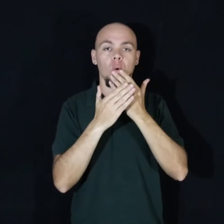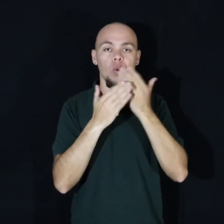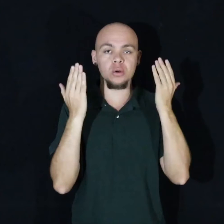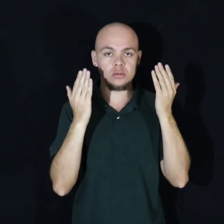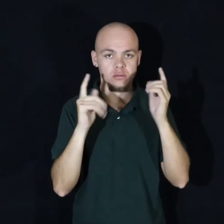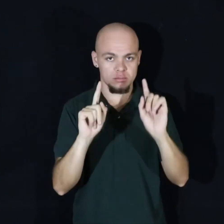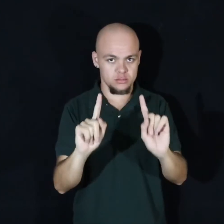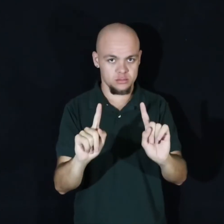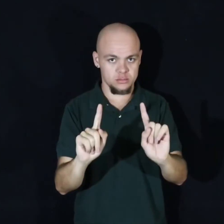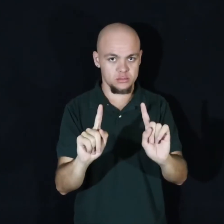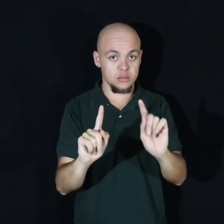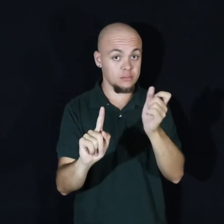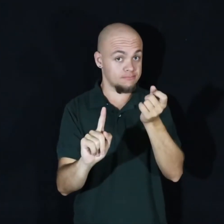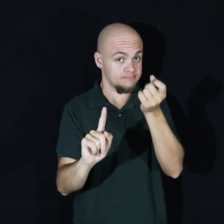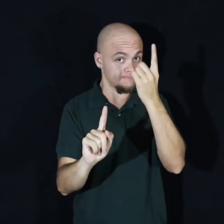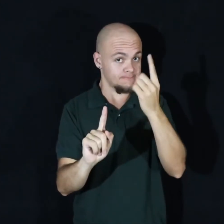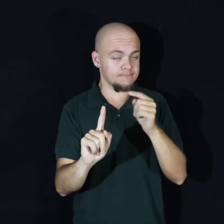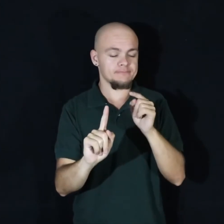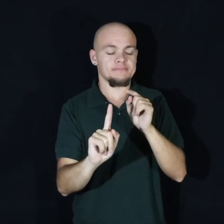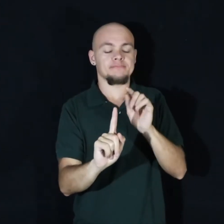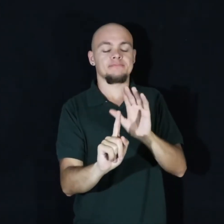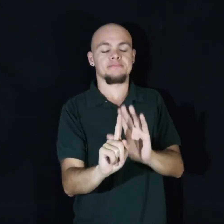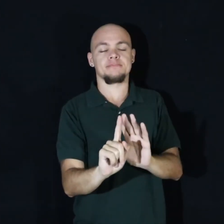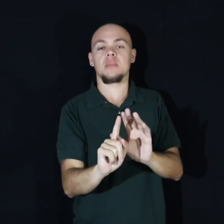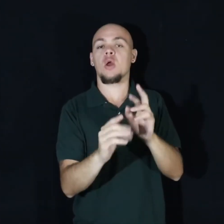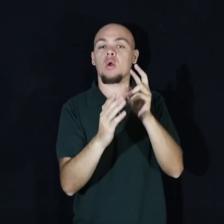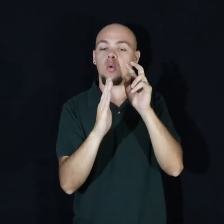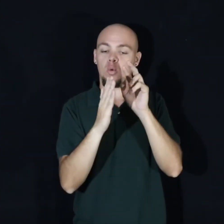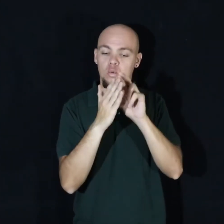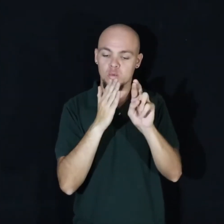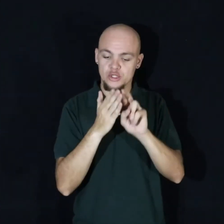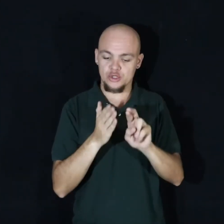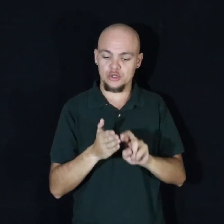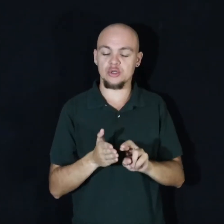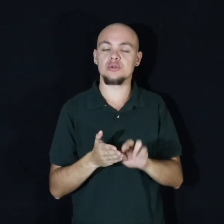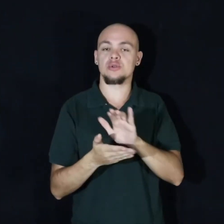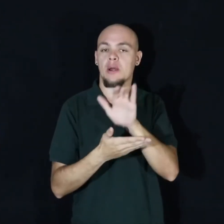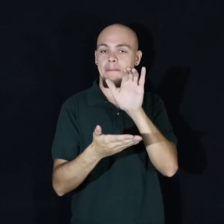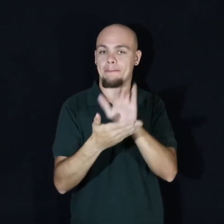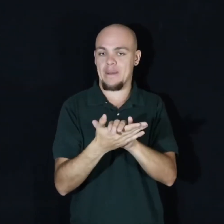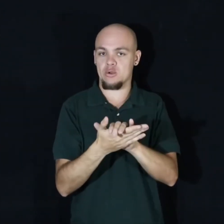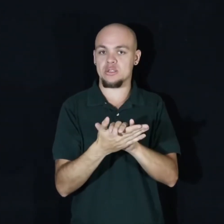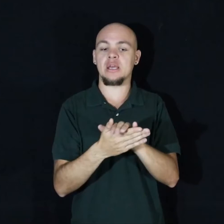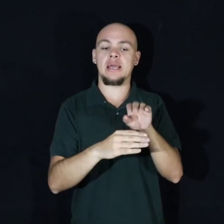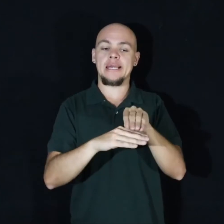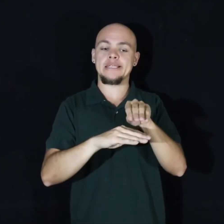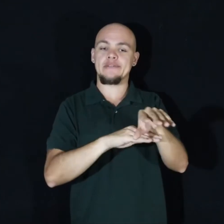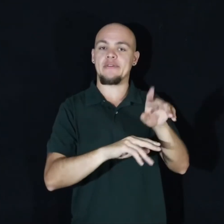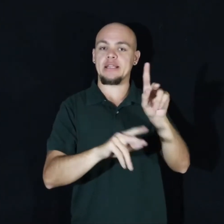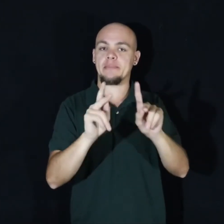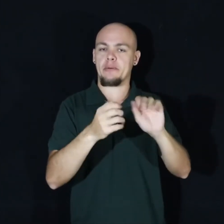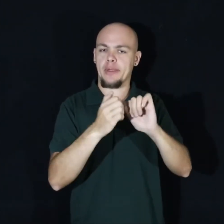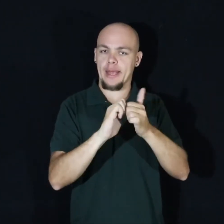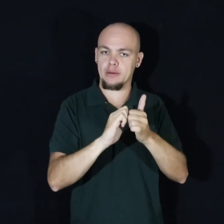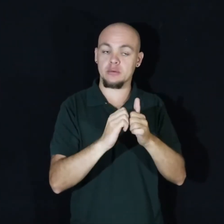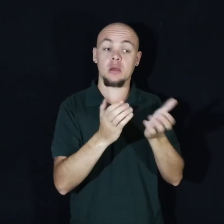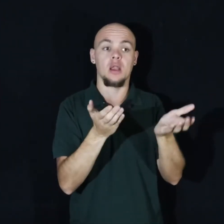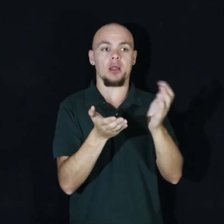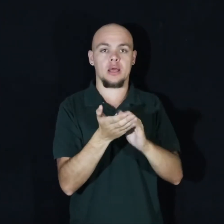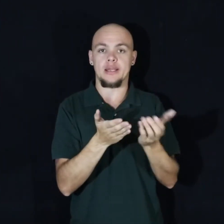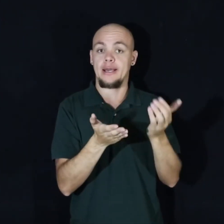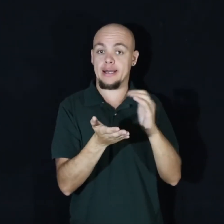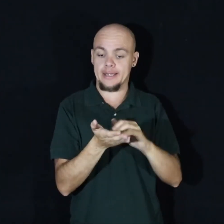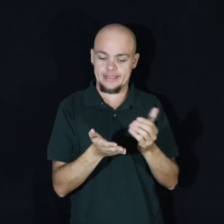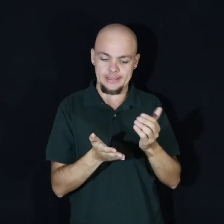does no harm to a neighbor. Now, there have been all kinds of research done on marriage and its effect